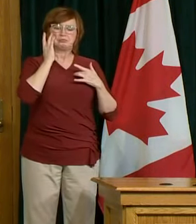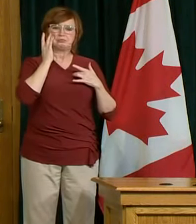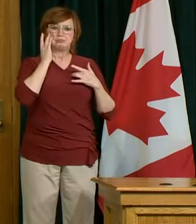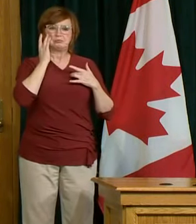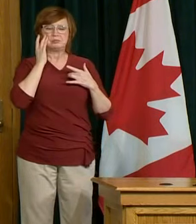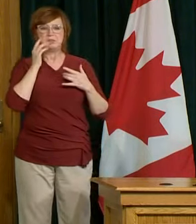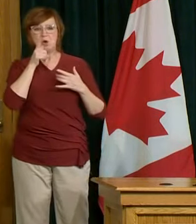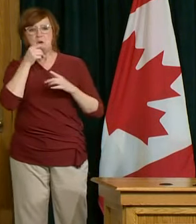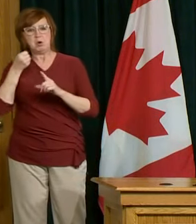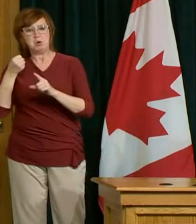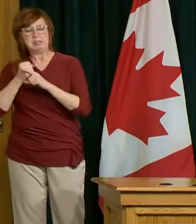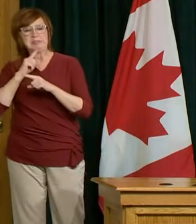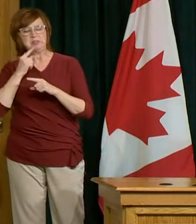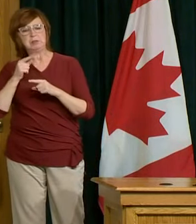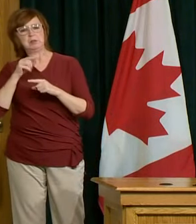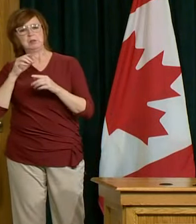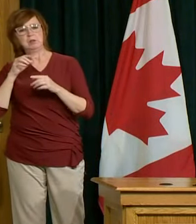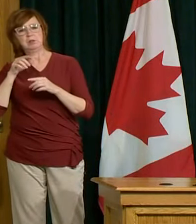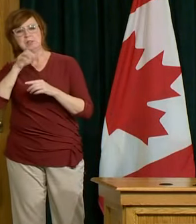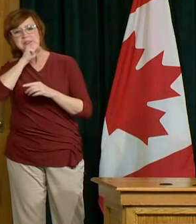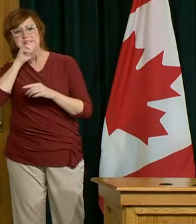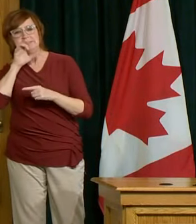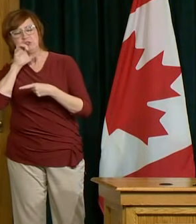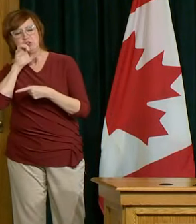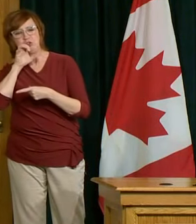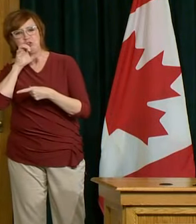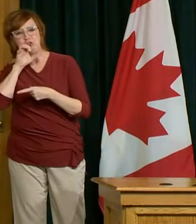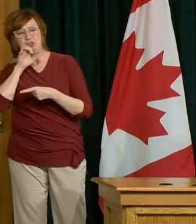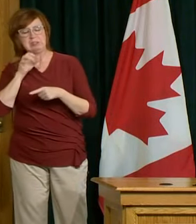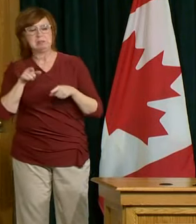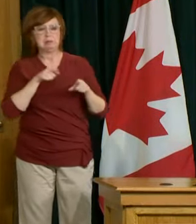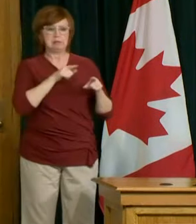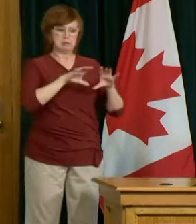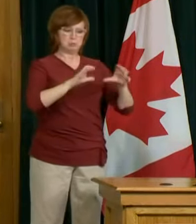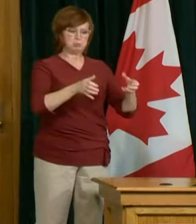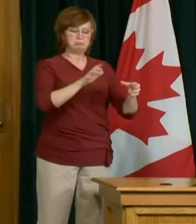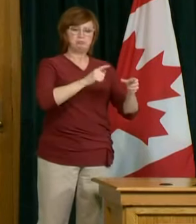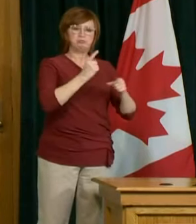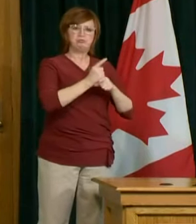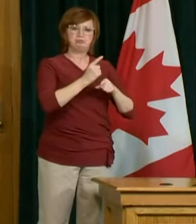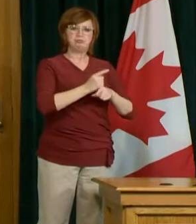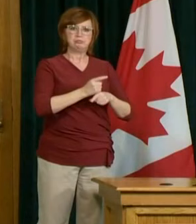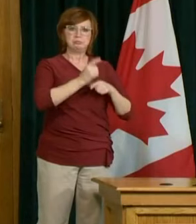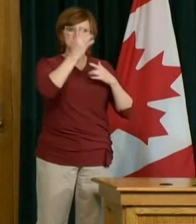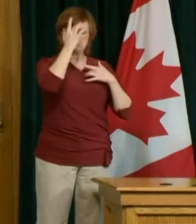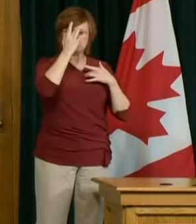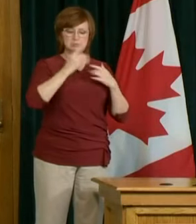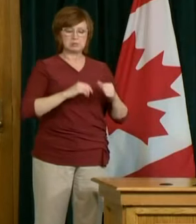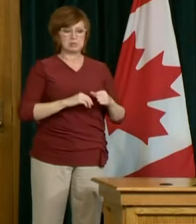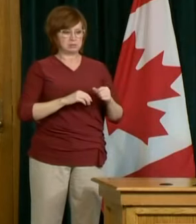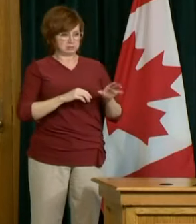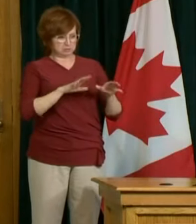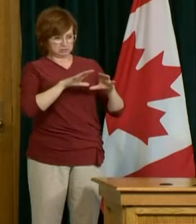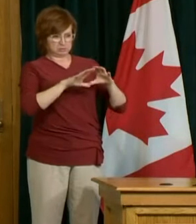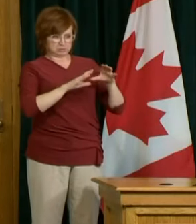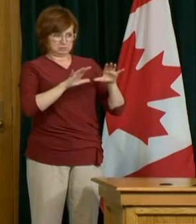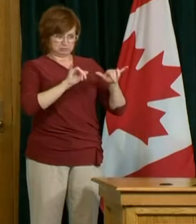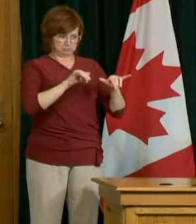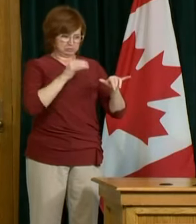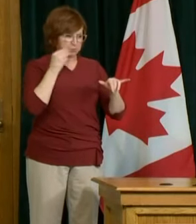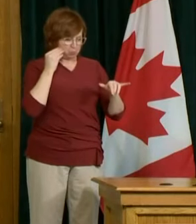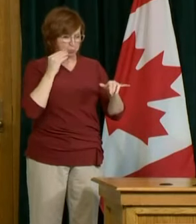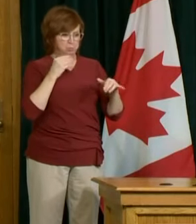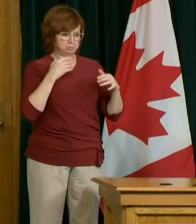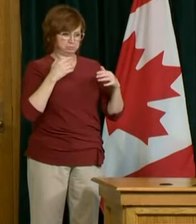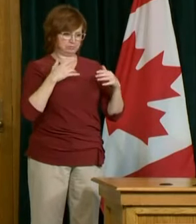one, they may not need hospitalization until 7 or 8 days into the illness. So we may still see a signal for hospitalization